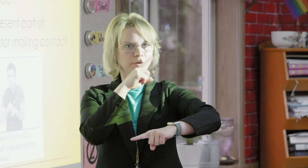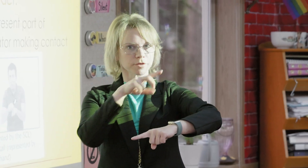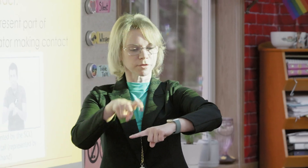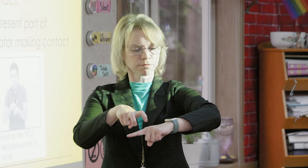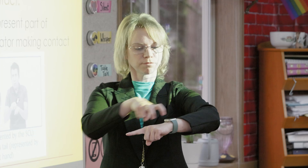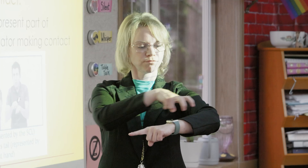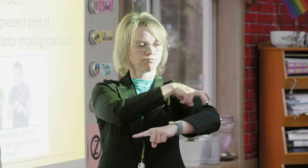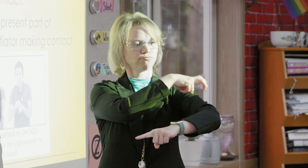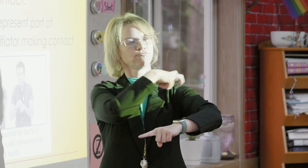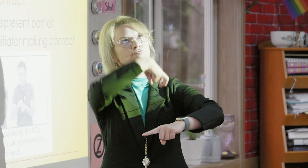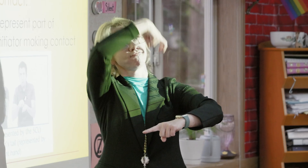mouse.